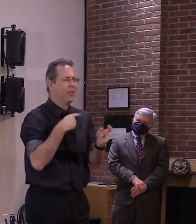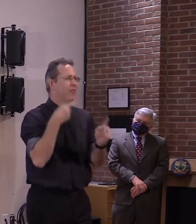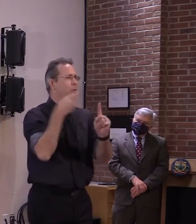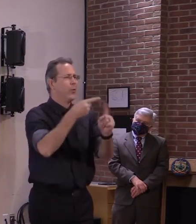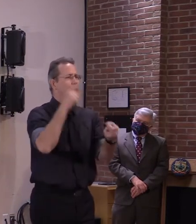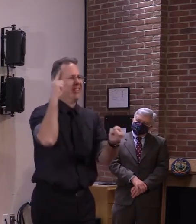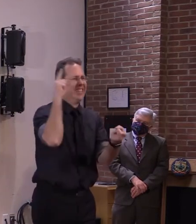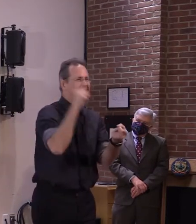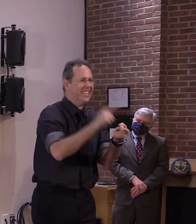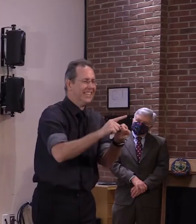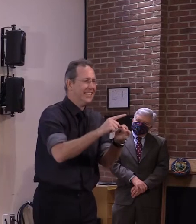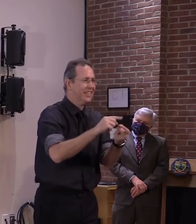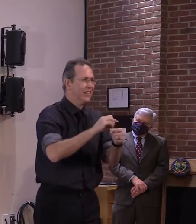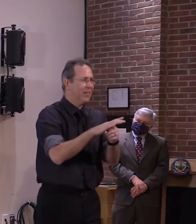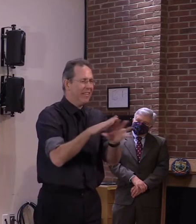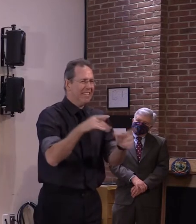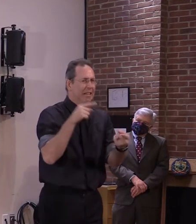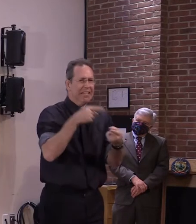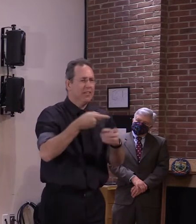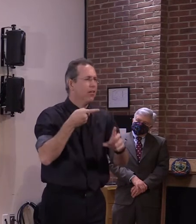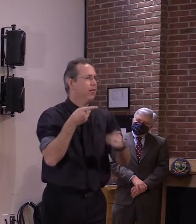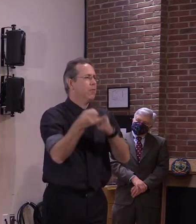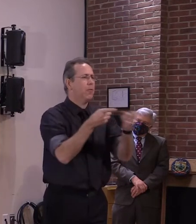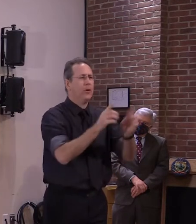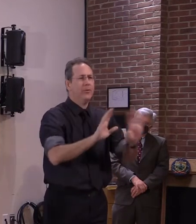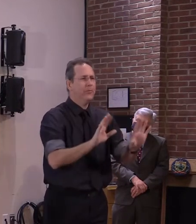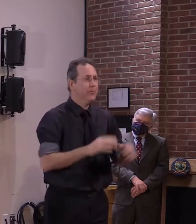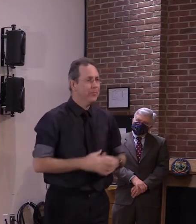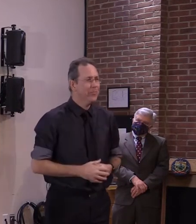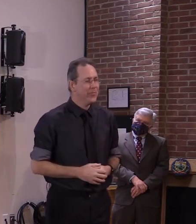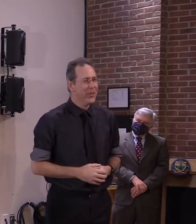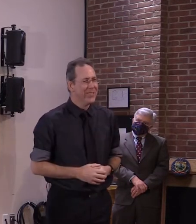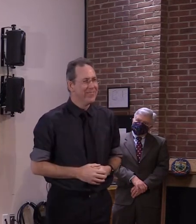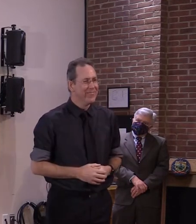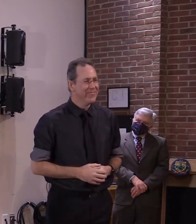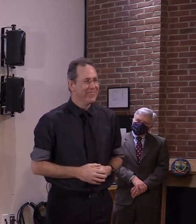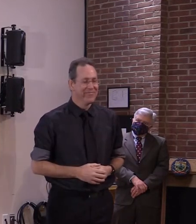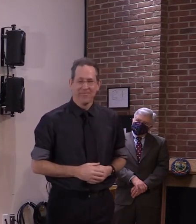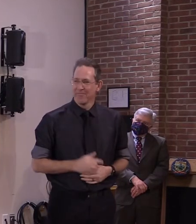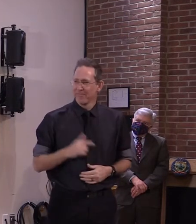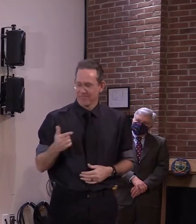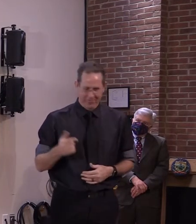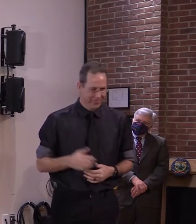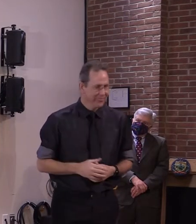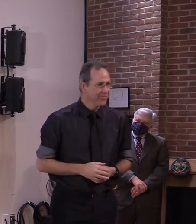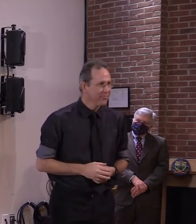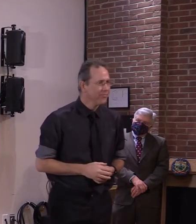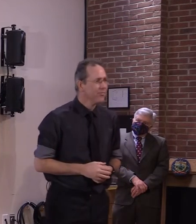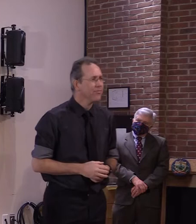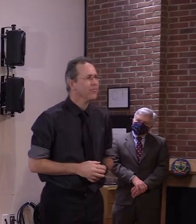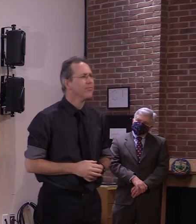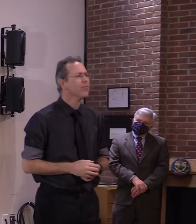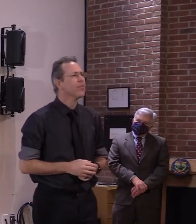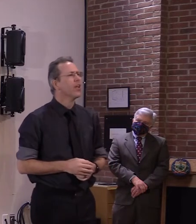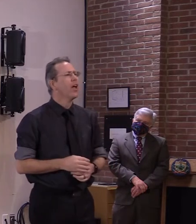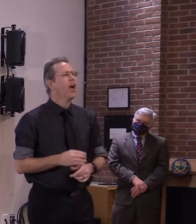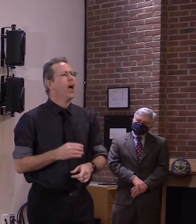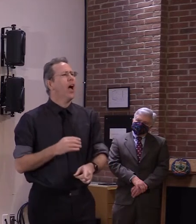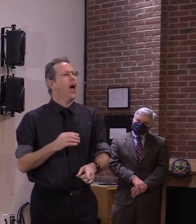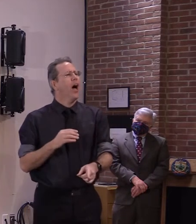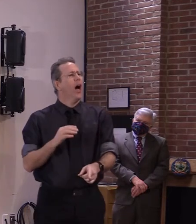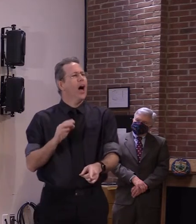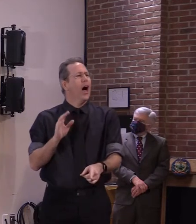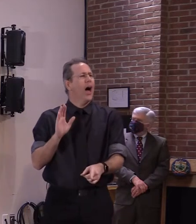you okay um one very quick uh this is not yet on the public department of public health